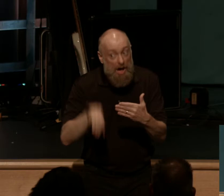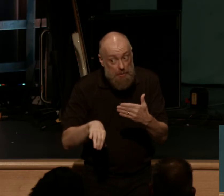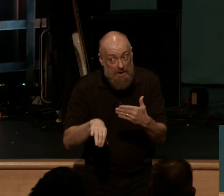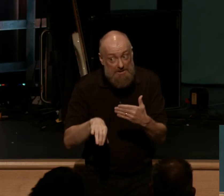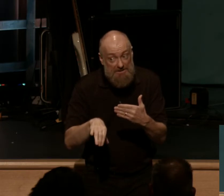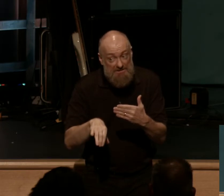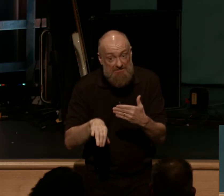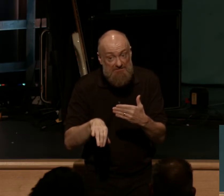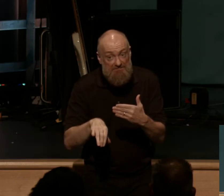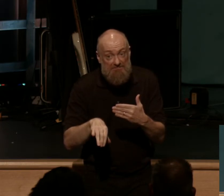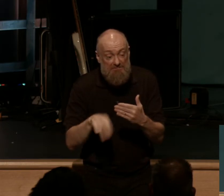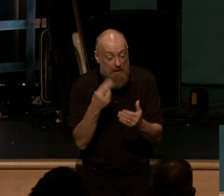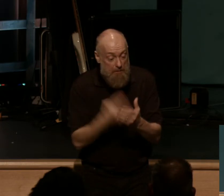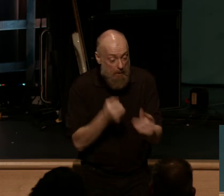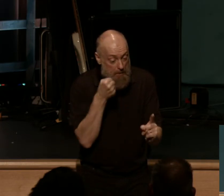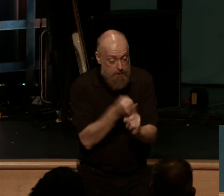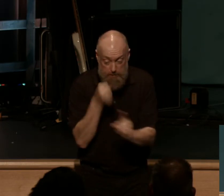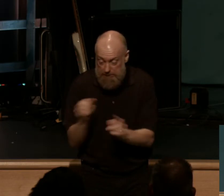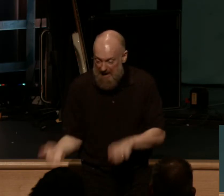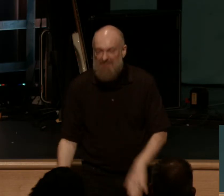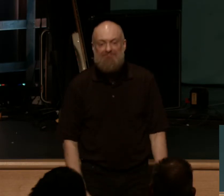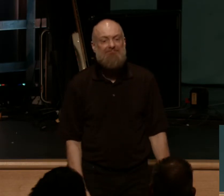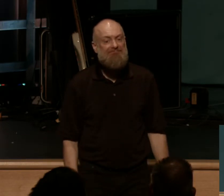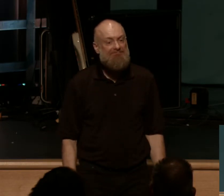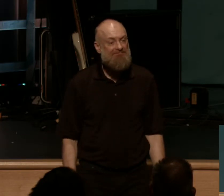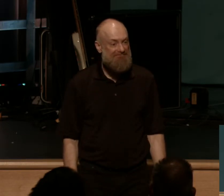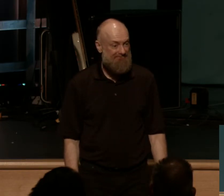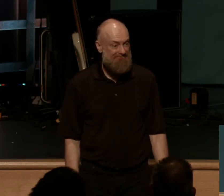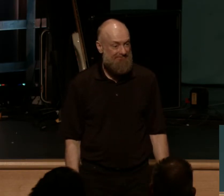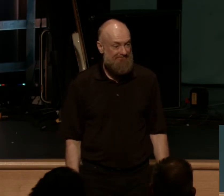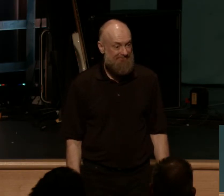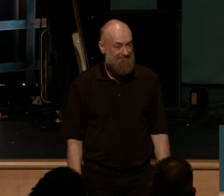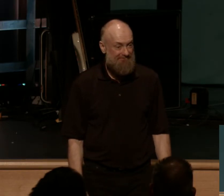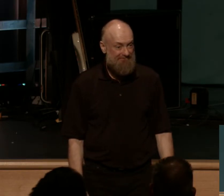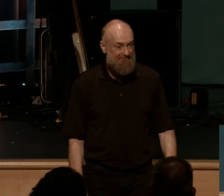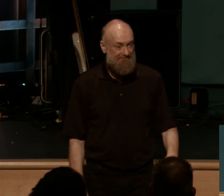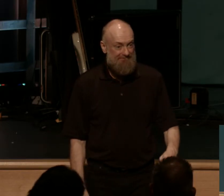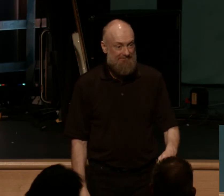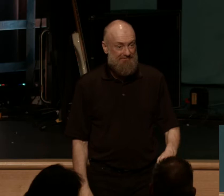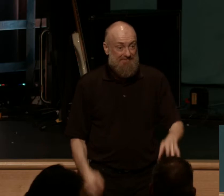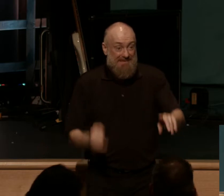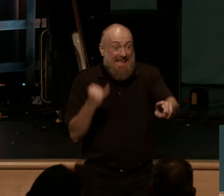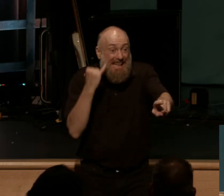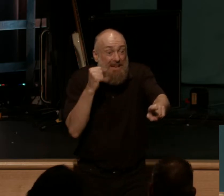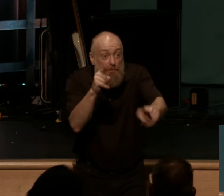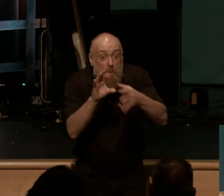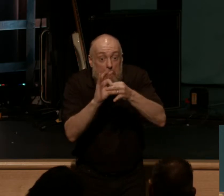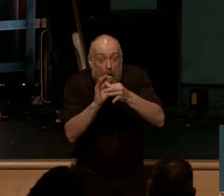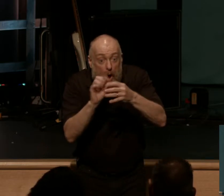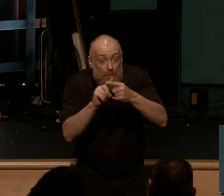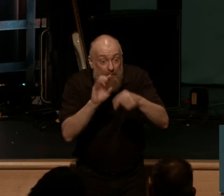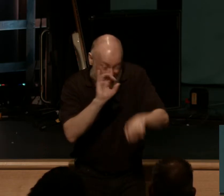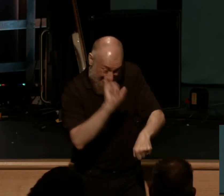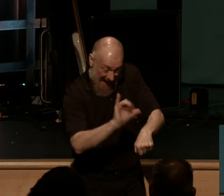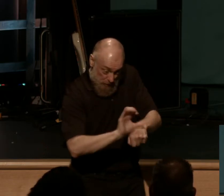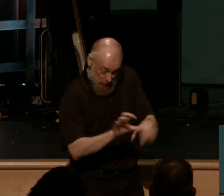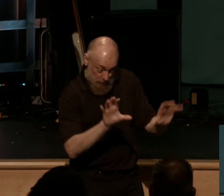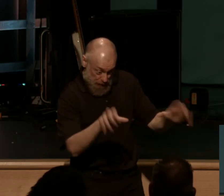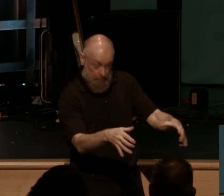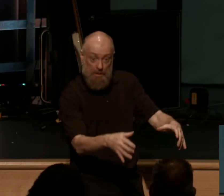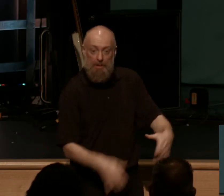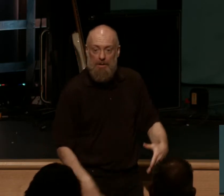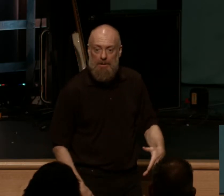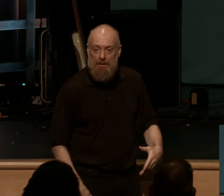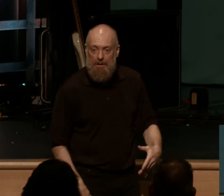span of a few hours, they both are struck down dead just like that. Okay, now, if you're part of the early church, what do